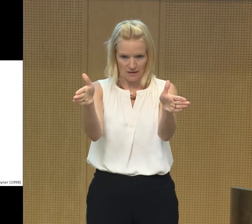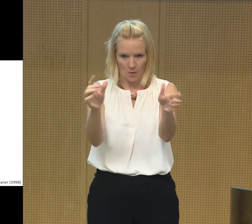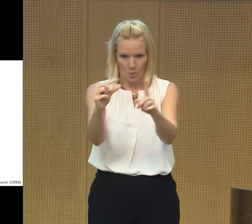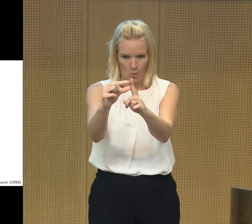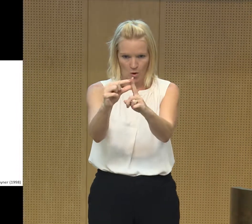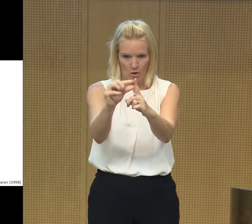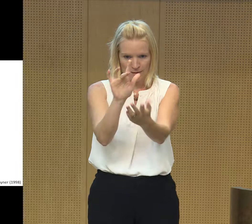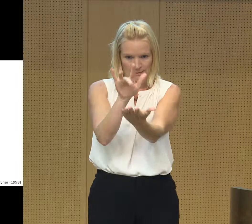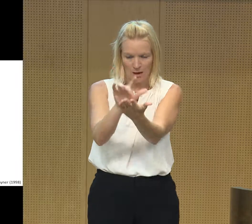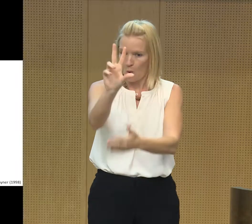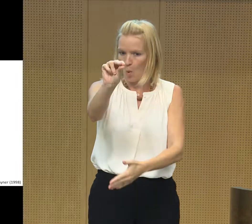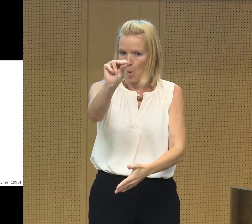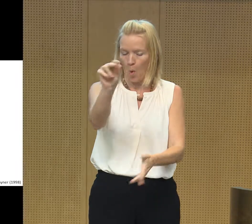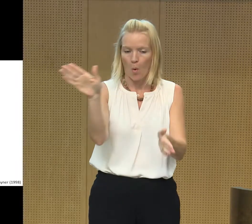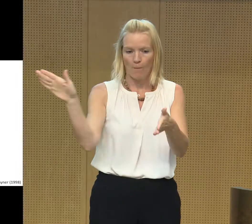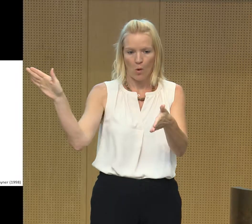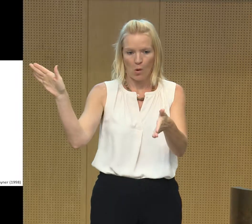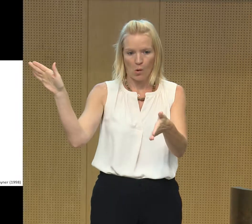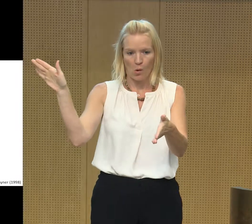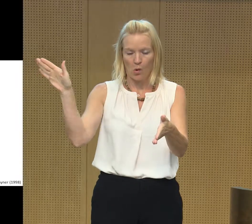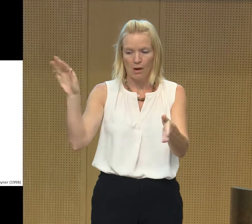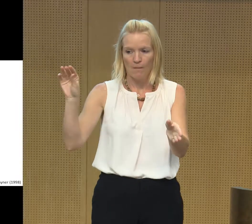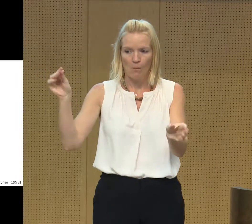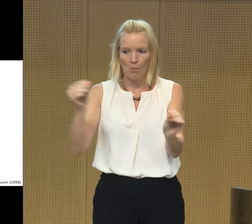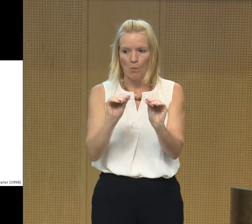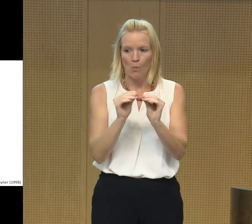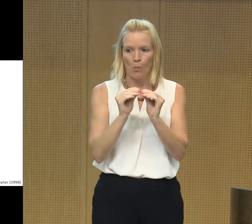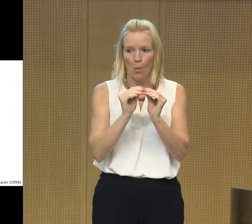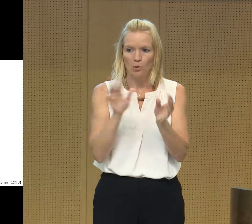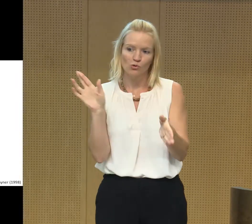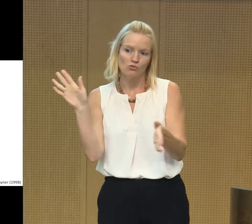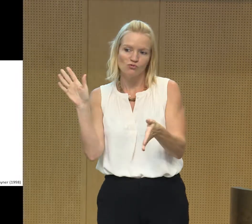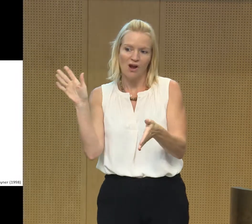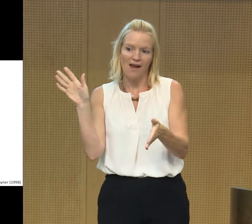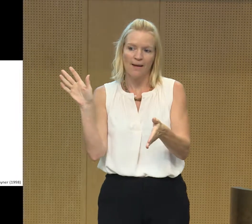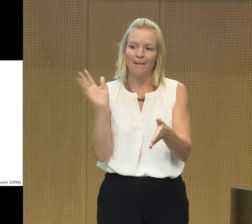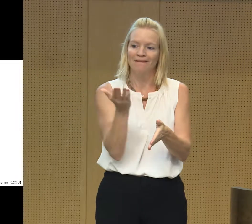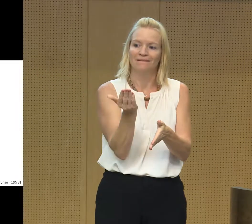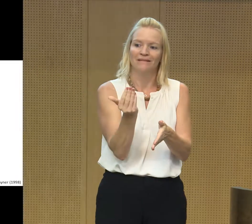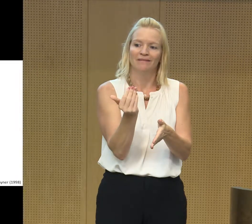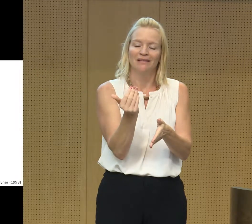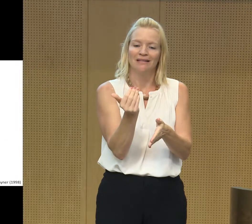span is wider to the right because of the way English is read.